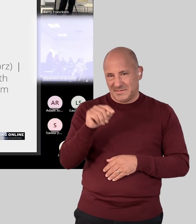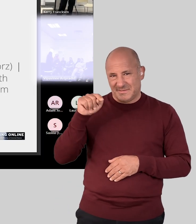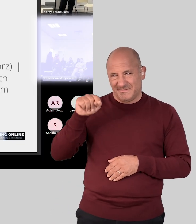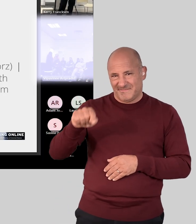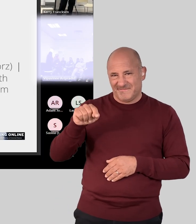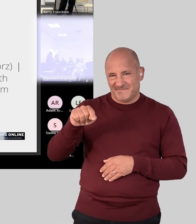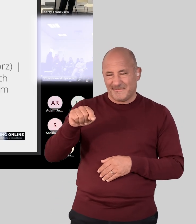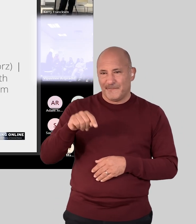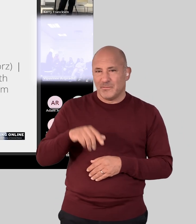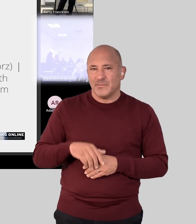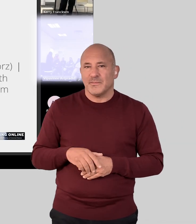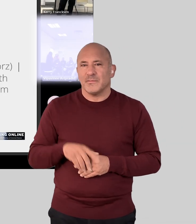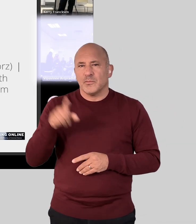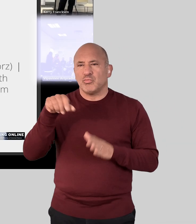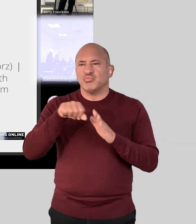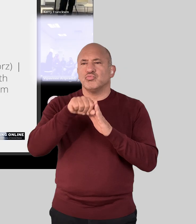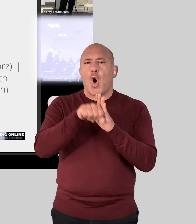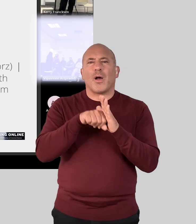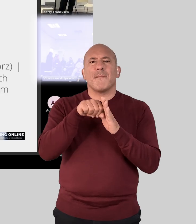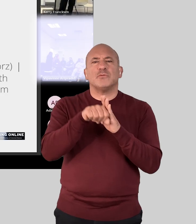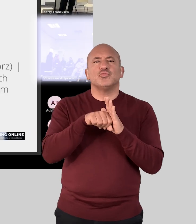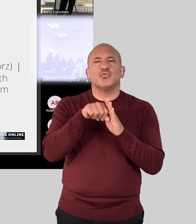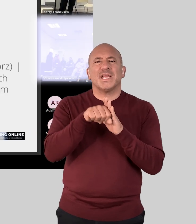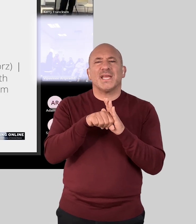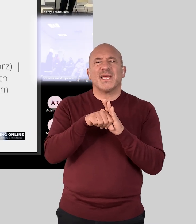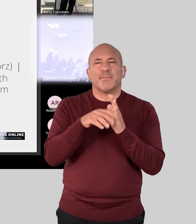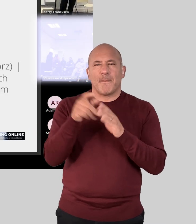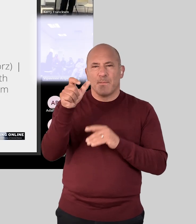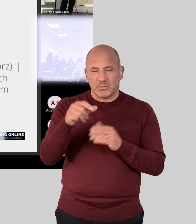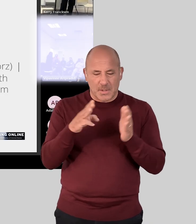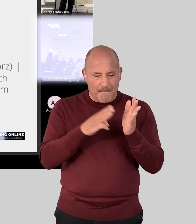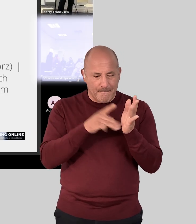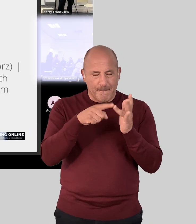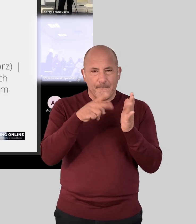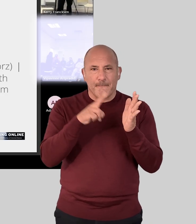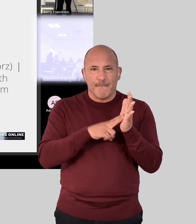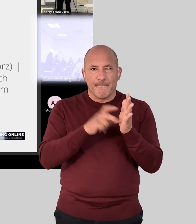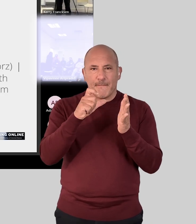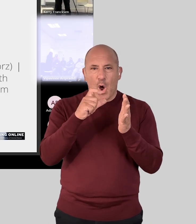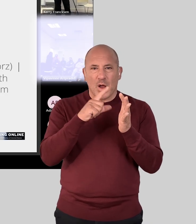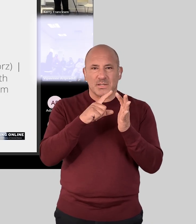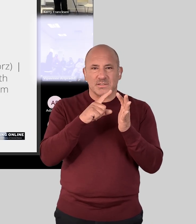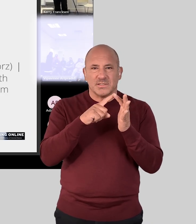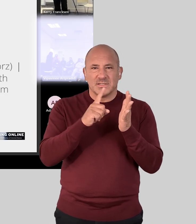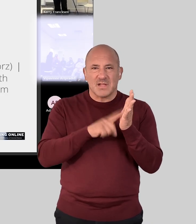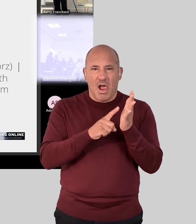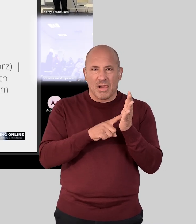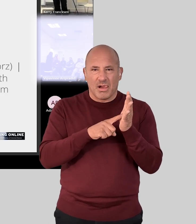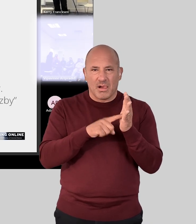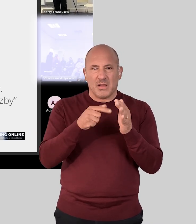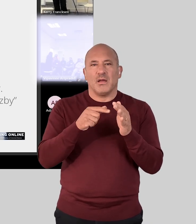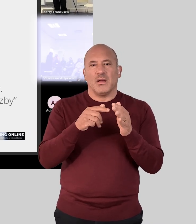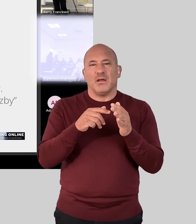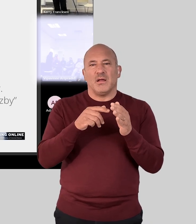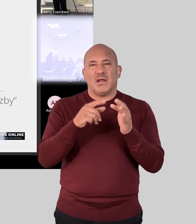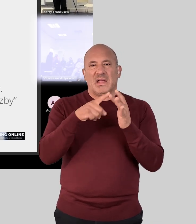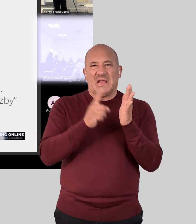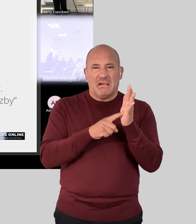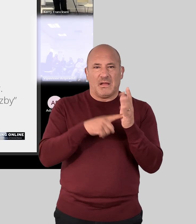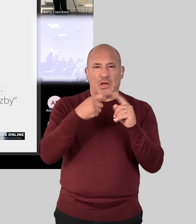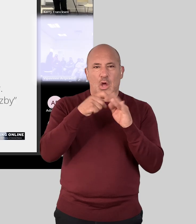sorry, I can't read my own writing. The previous example shows what limiting the sharing offers. In this example, in the next